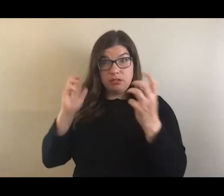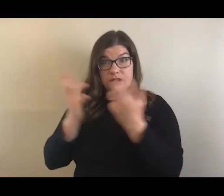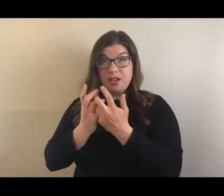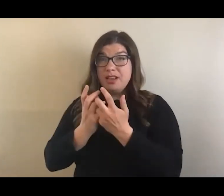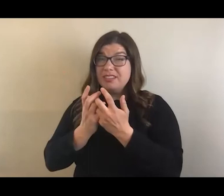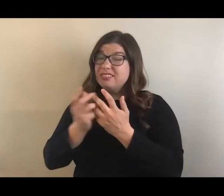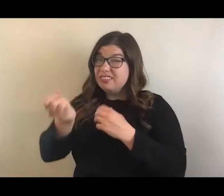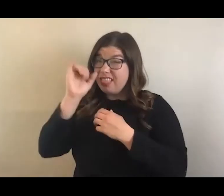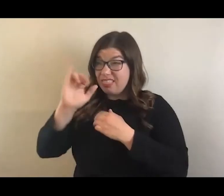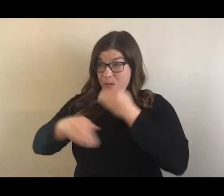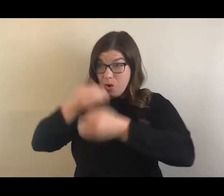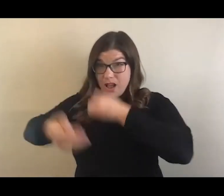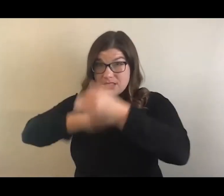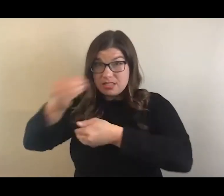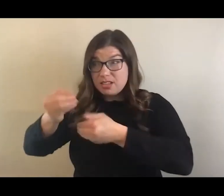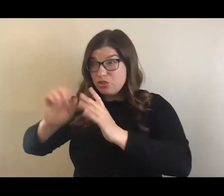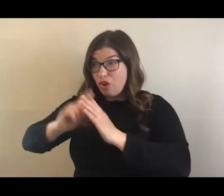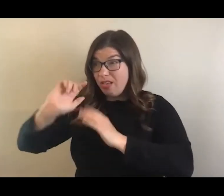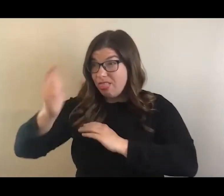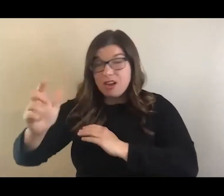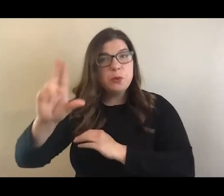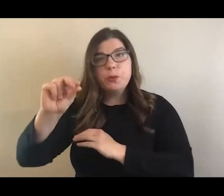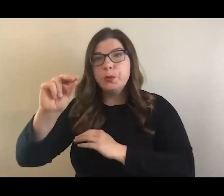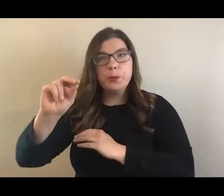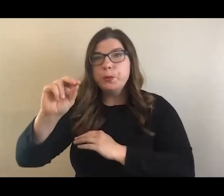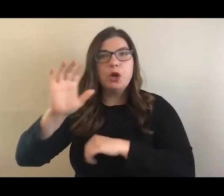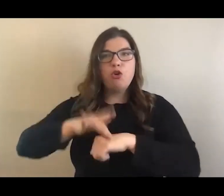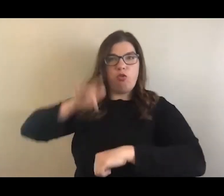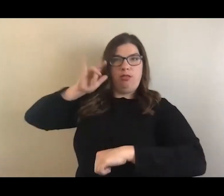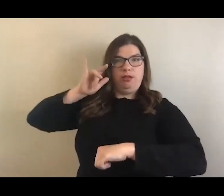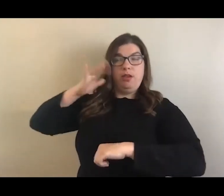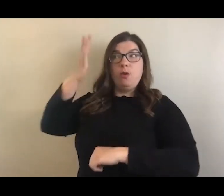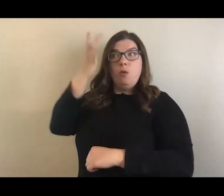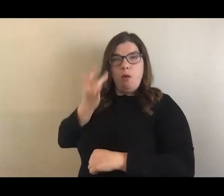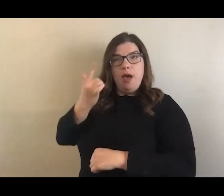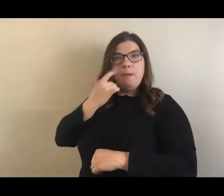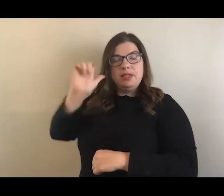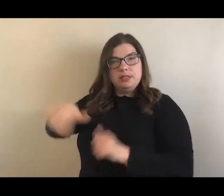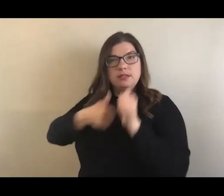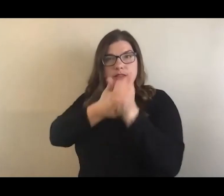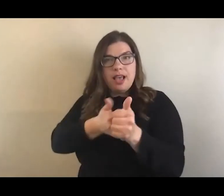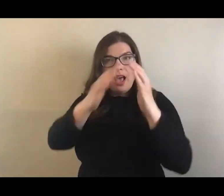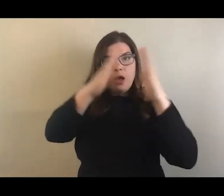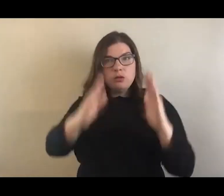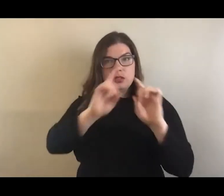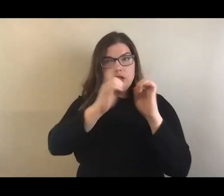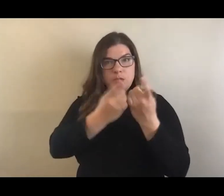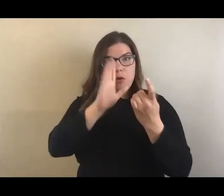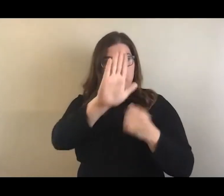Housing accommodations need to be taken care of early so that BU Housing can assign rooms to students according to housing's